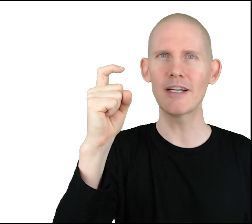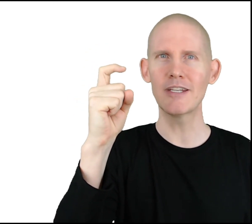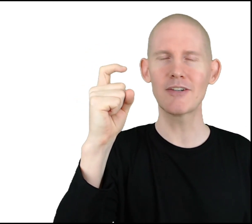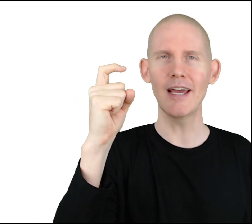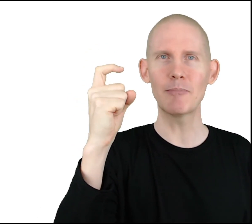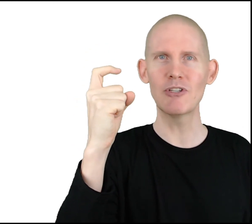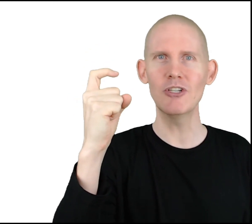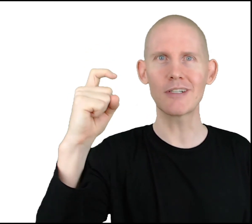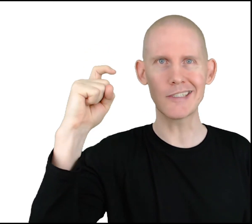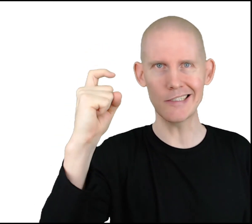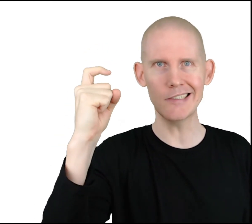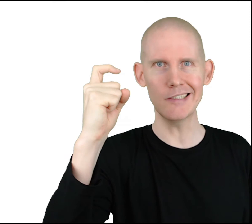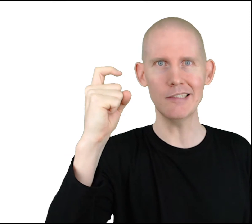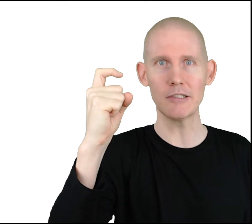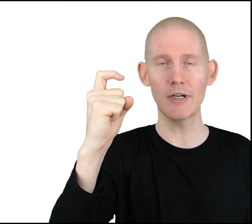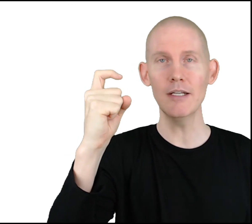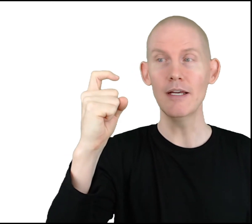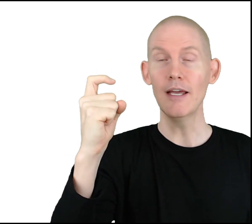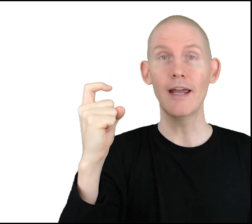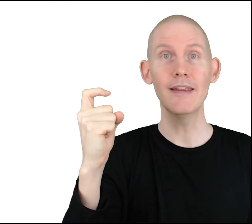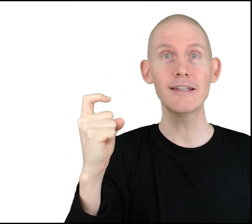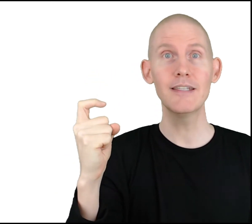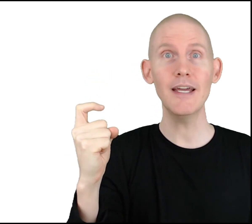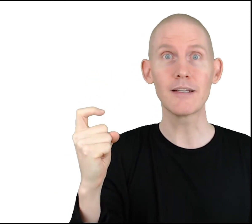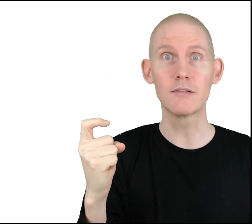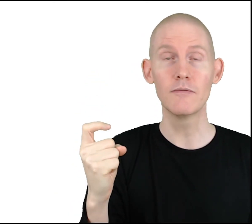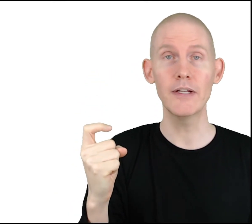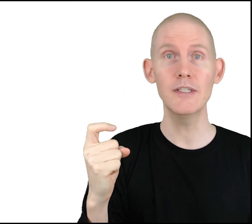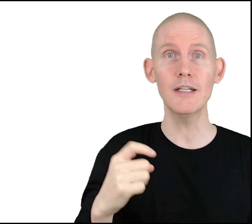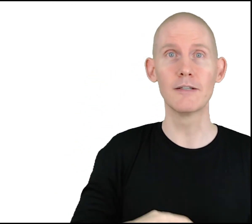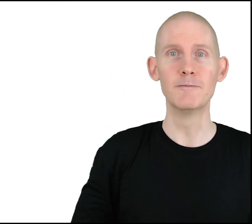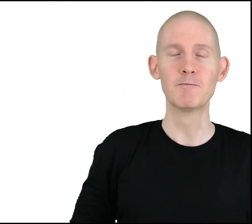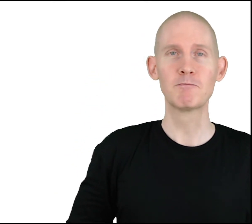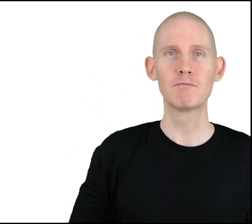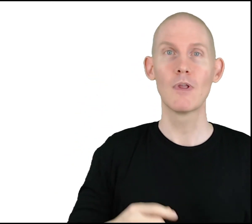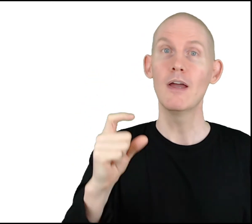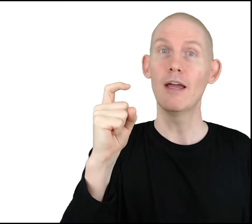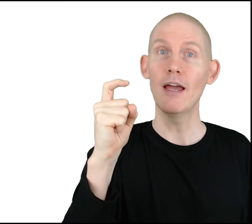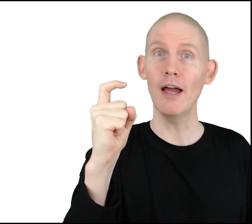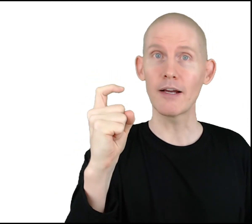your Captain Hook, right? And that's an X. That's it. X.